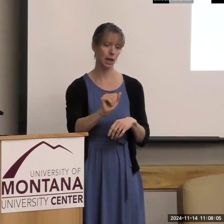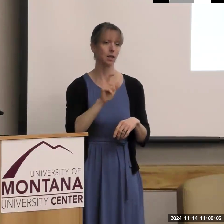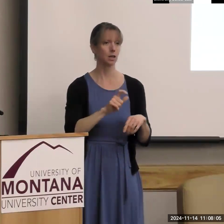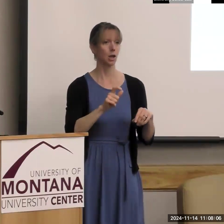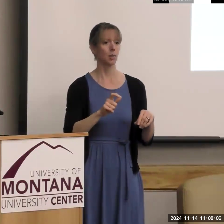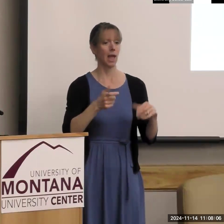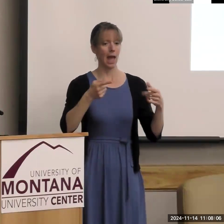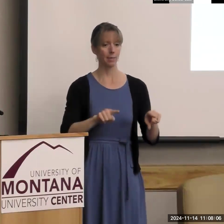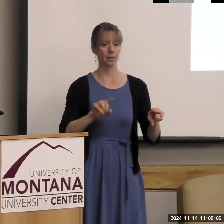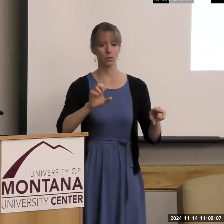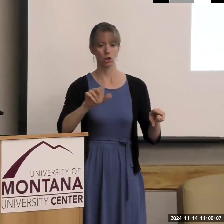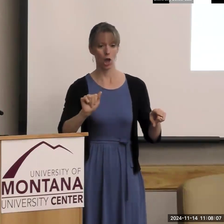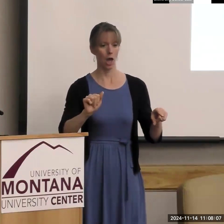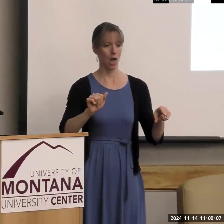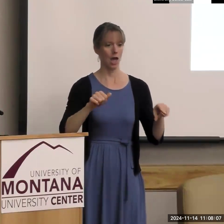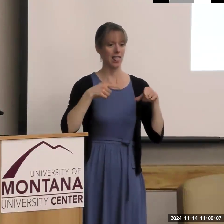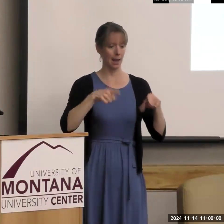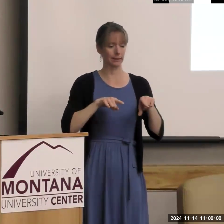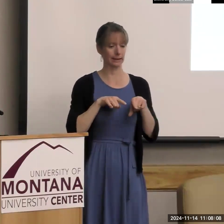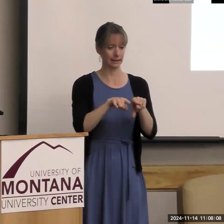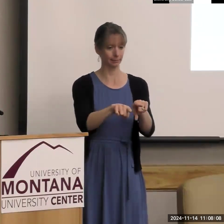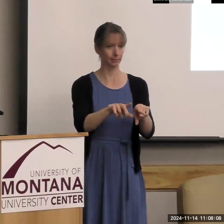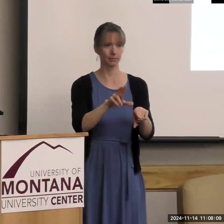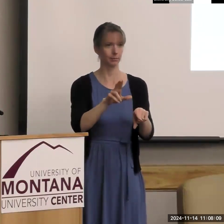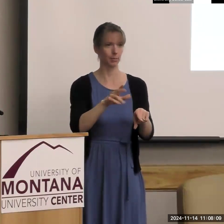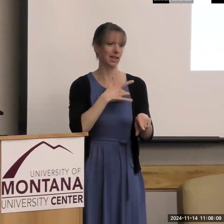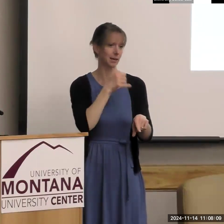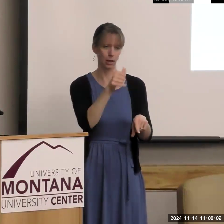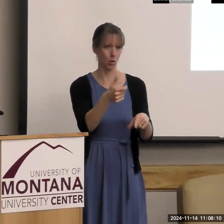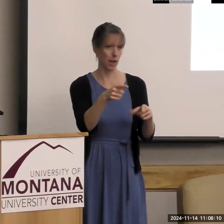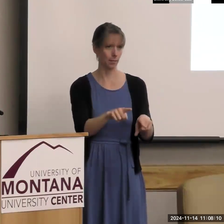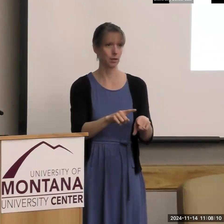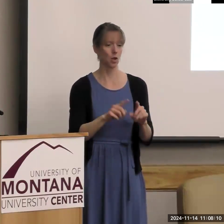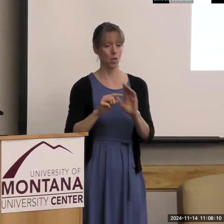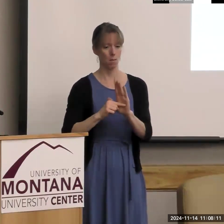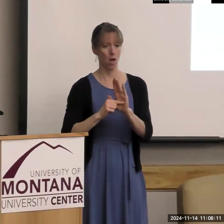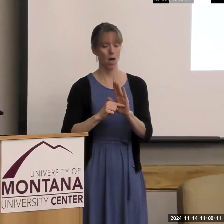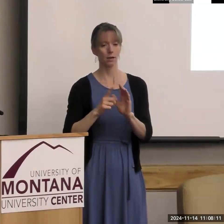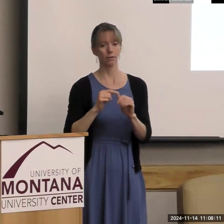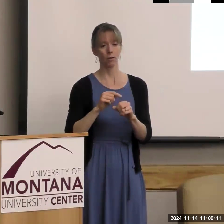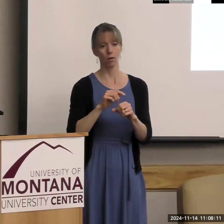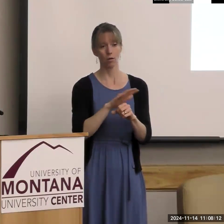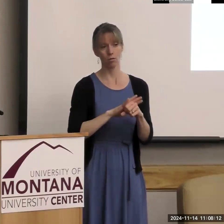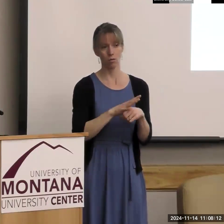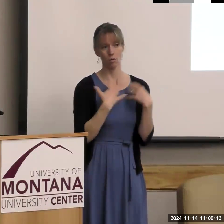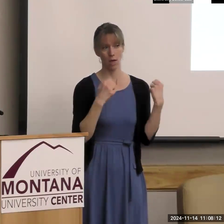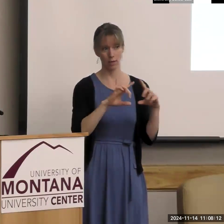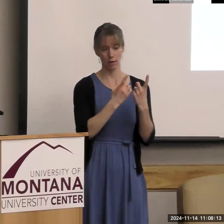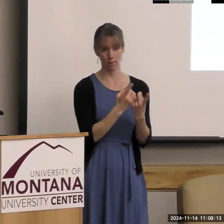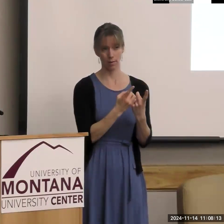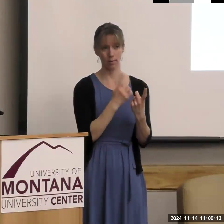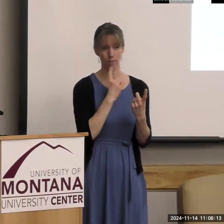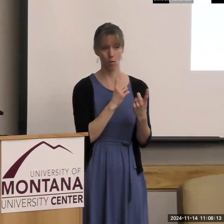with the CHA, and they typically don't. So what we're going to try to do is take the model that we're using with local health departments on their community health